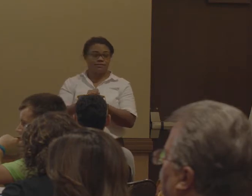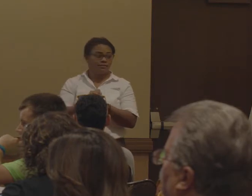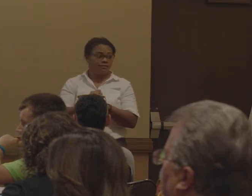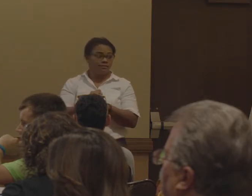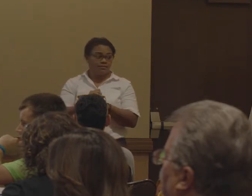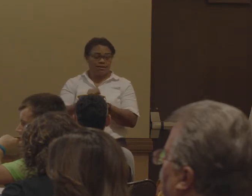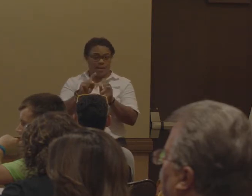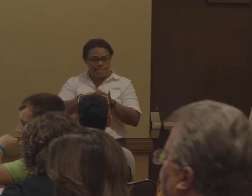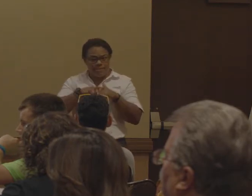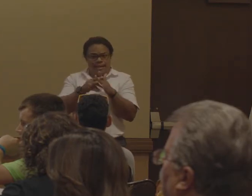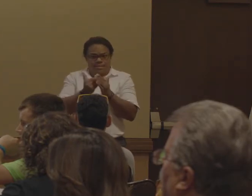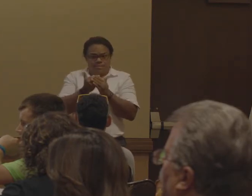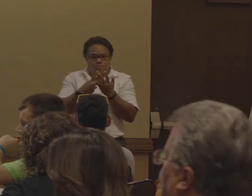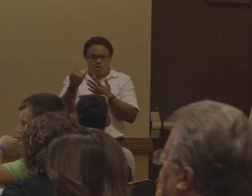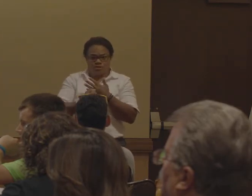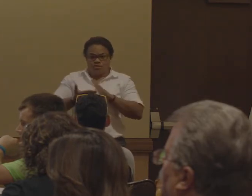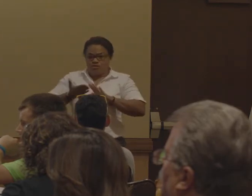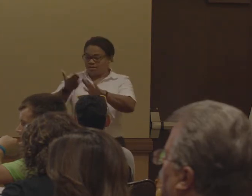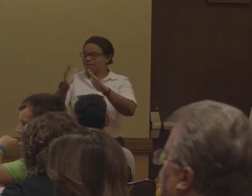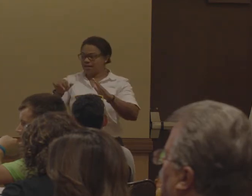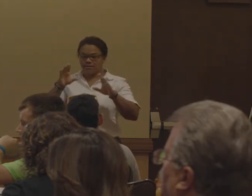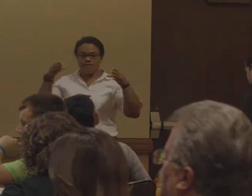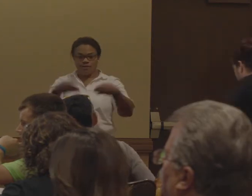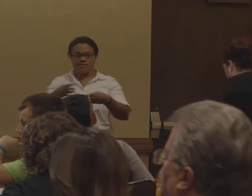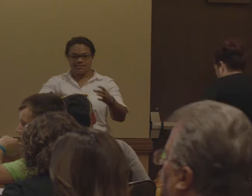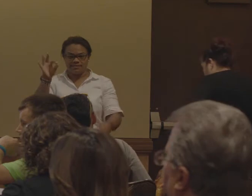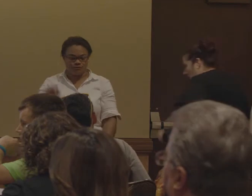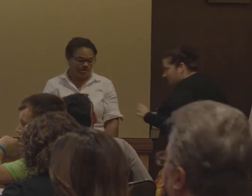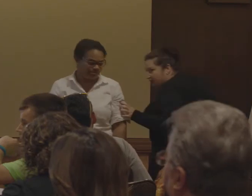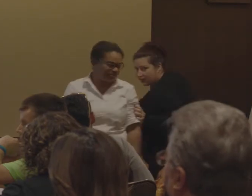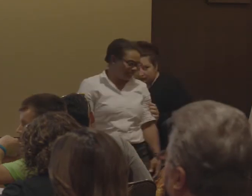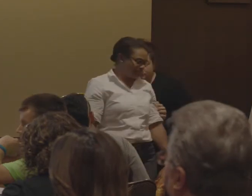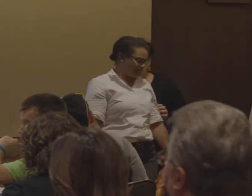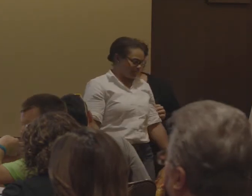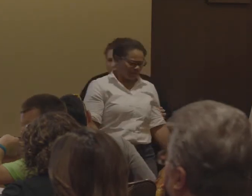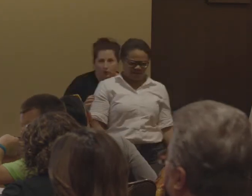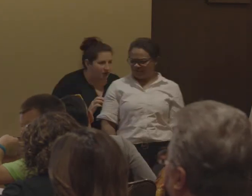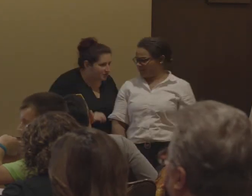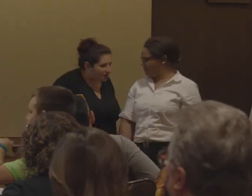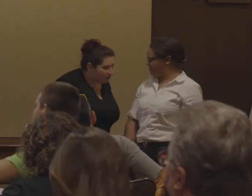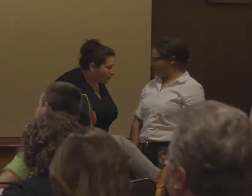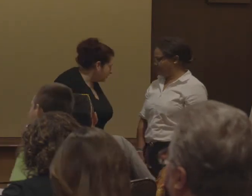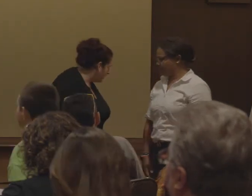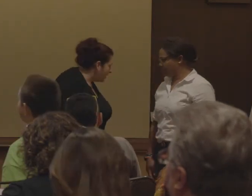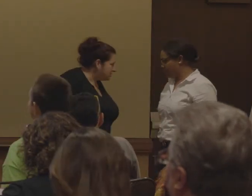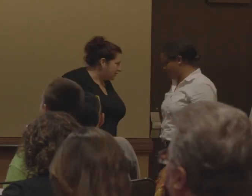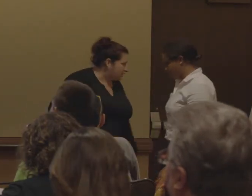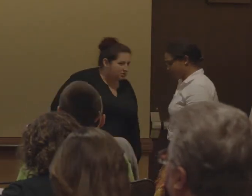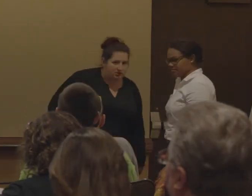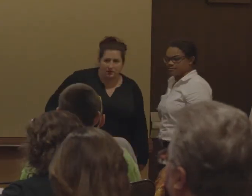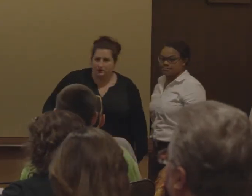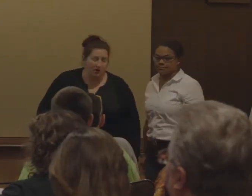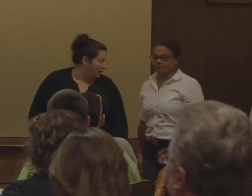a pilot project running there that concentrates on discovery. Okay, so it is worth starting to sign up for VR now then, because it